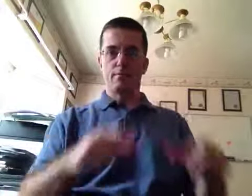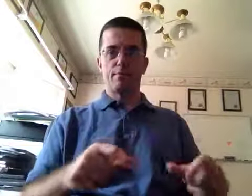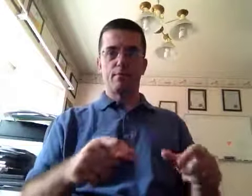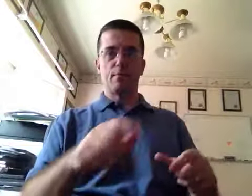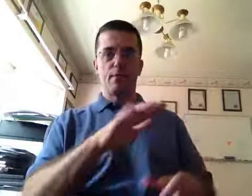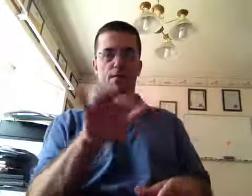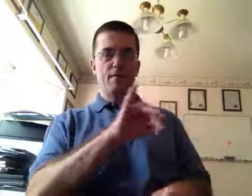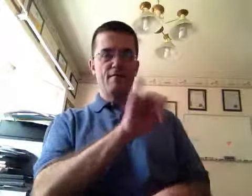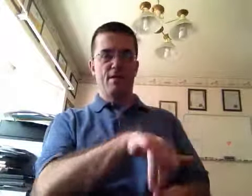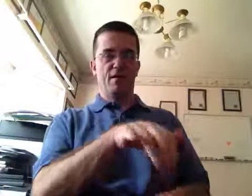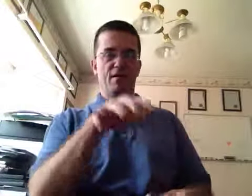there.